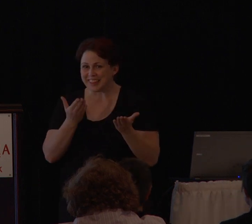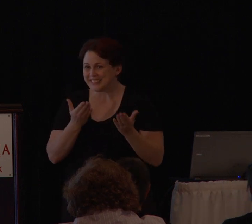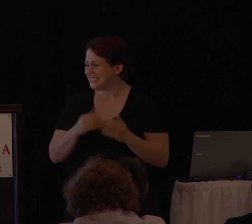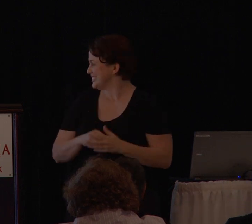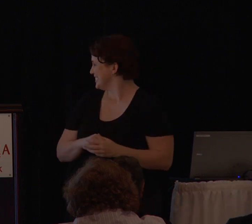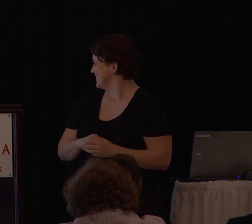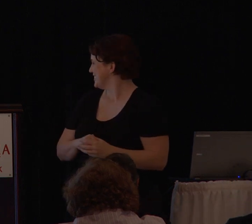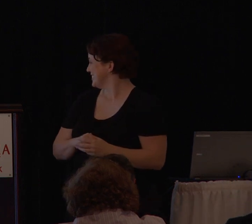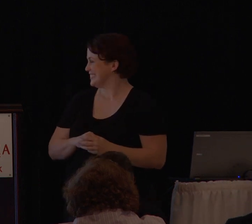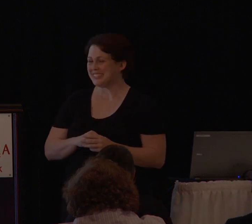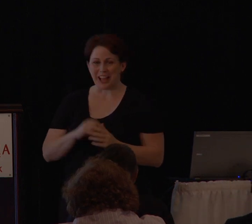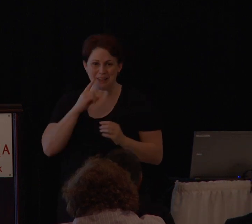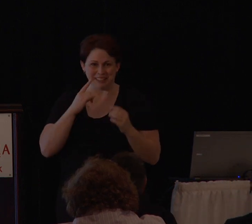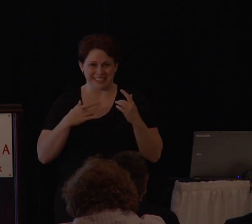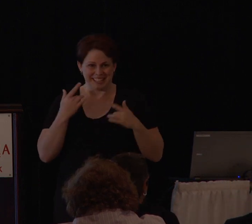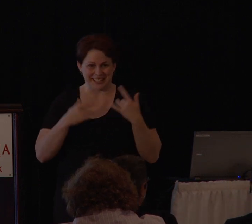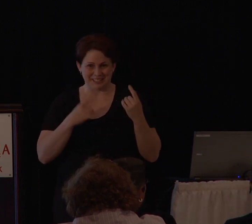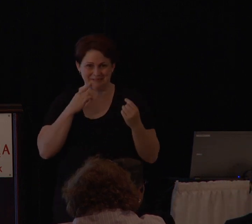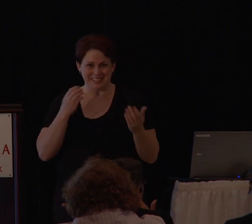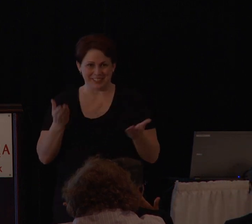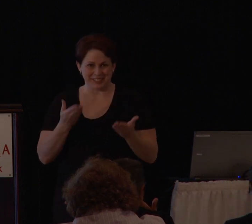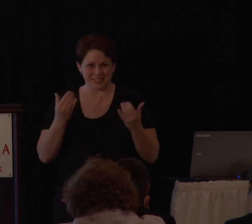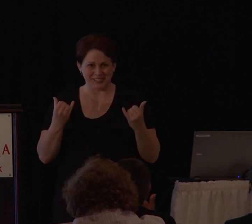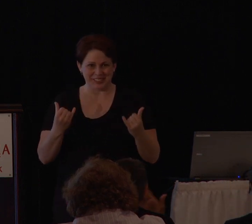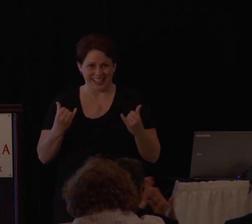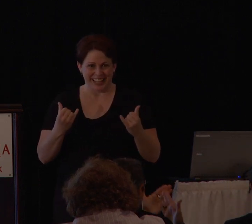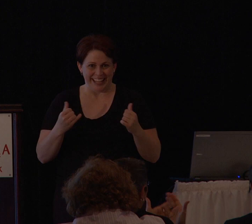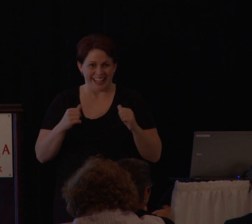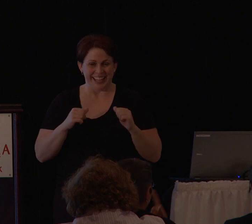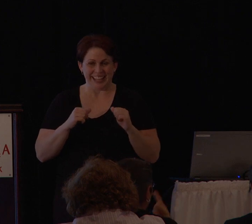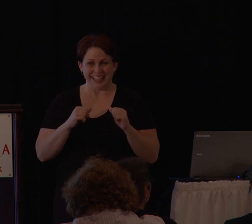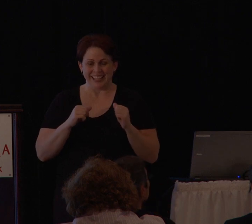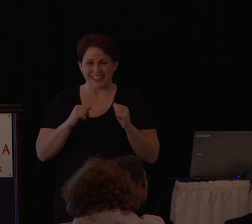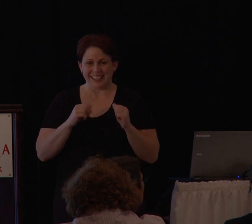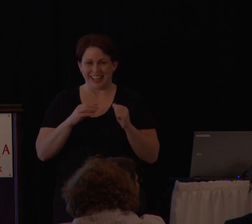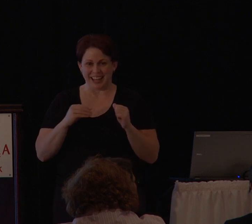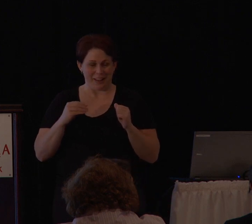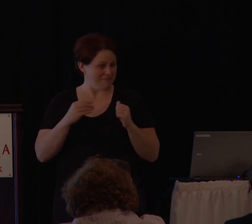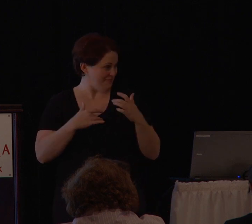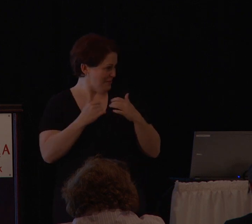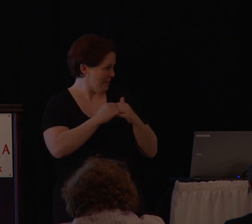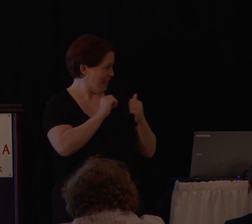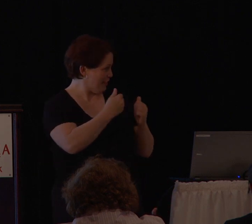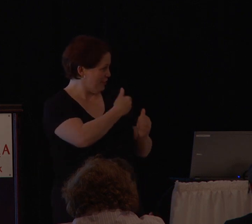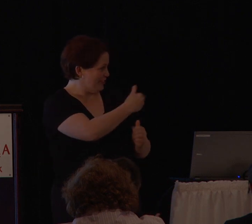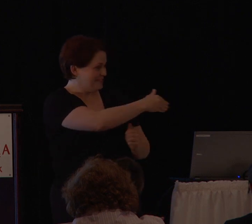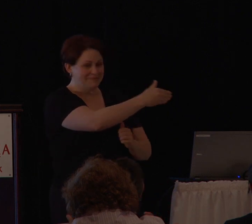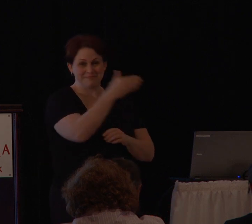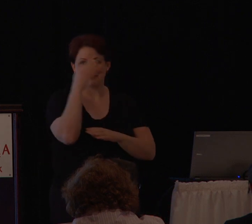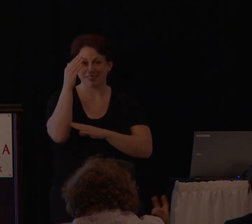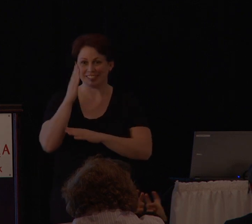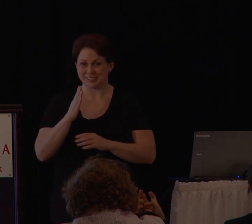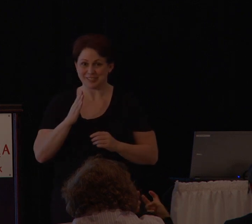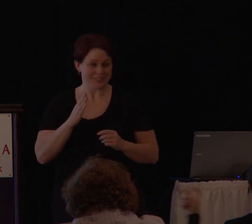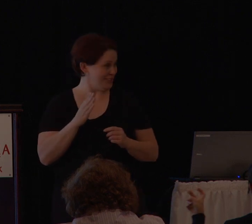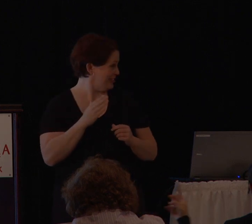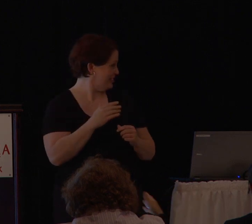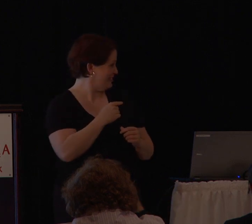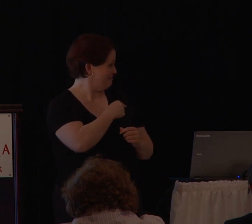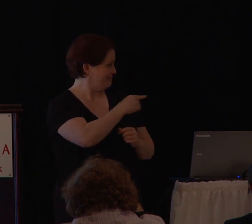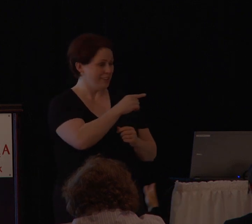Thanks everyone, and I'm so excited to be here today, especially with the other presenters who have a very